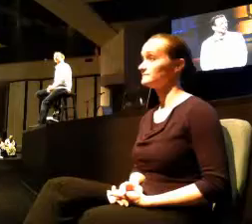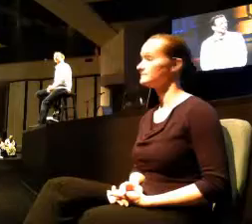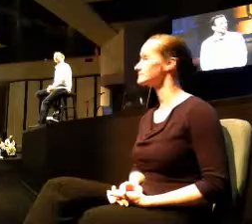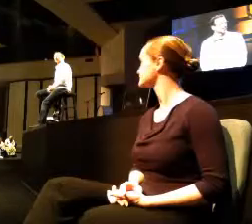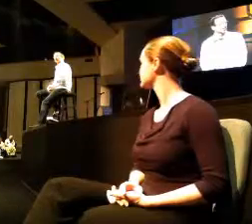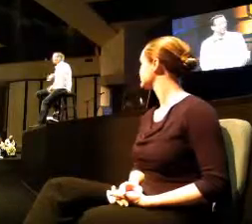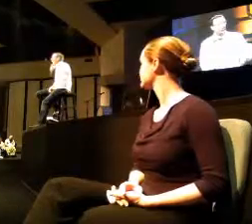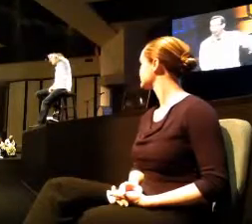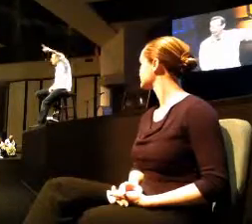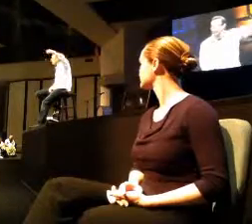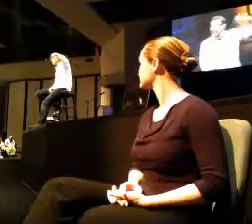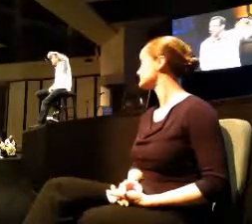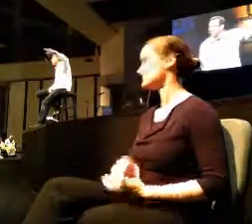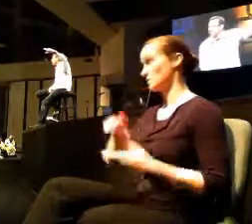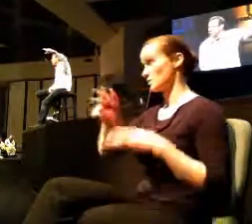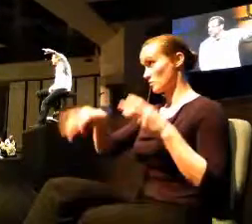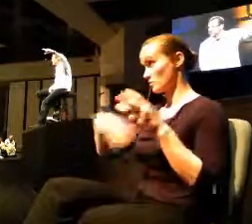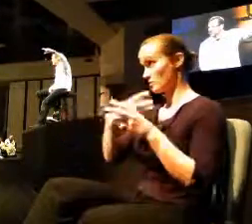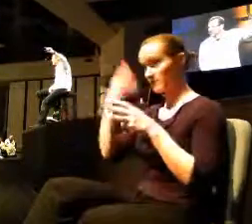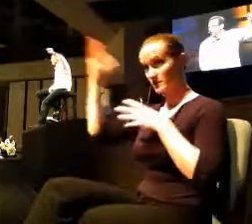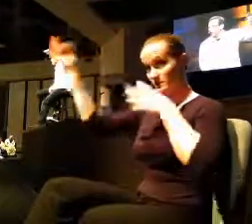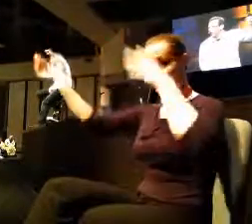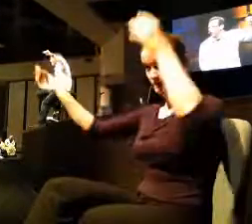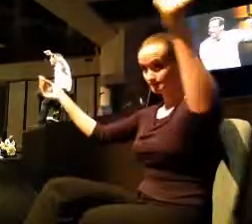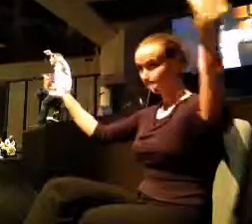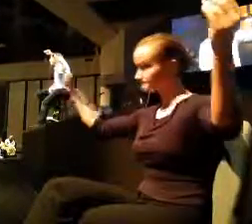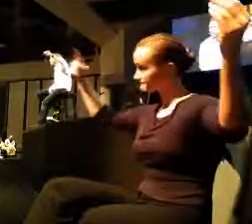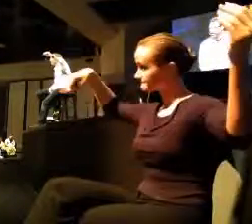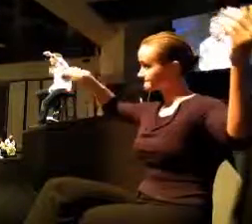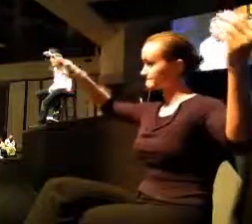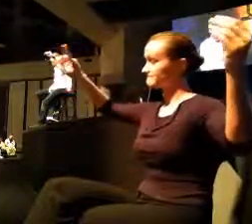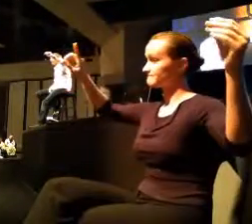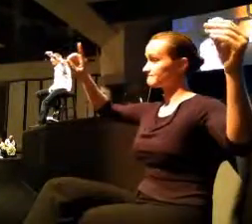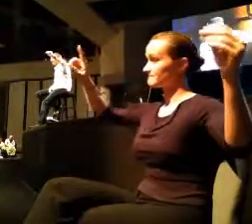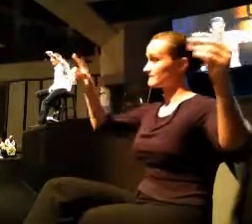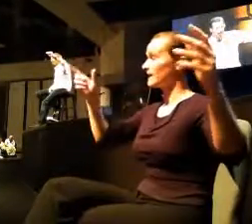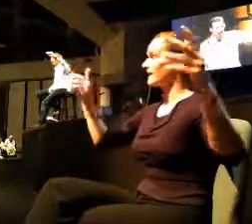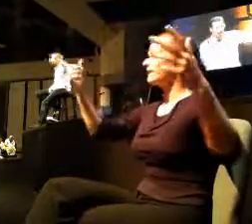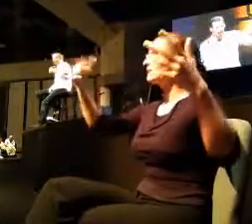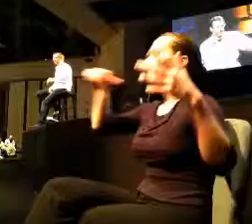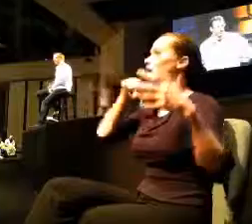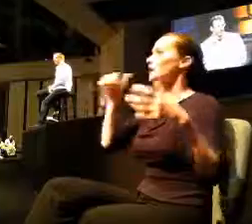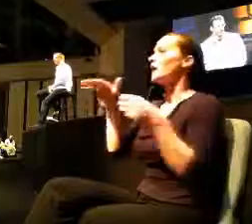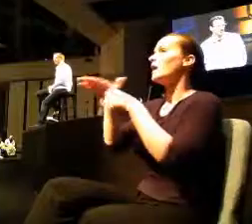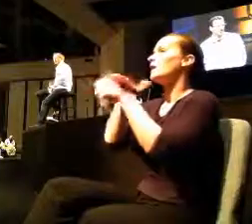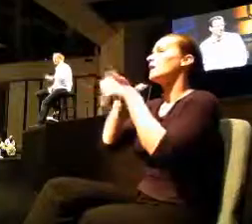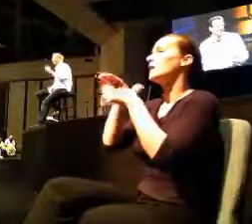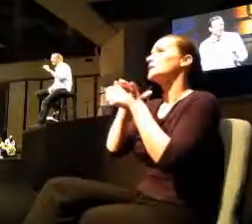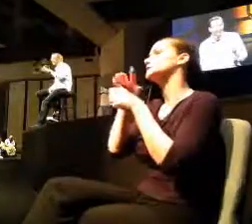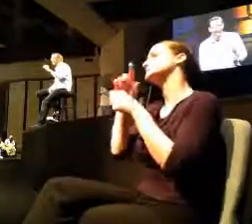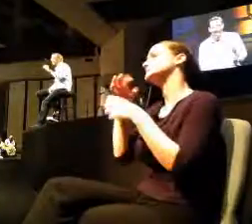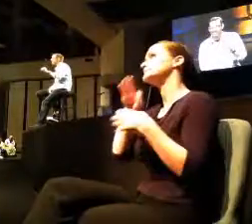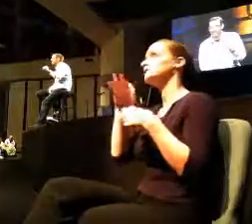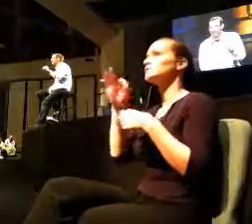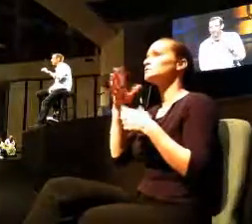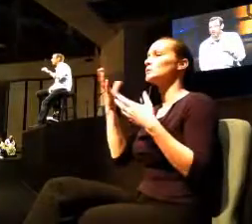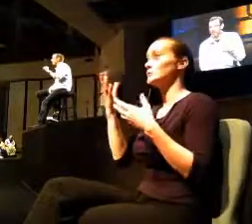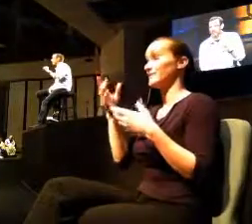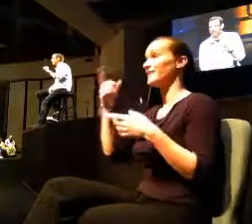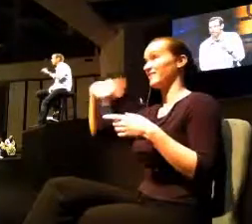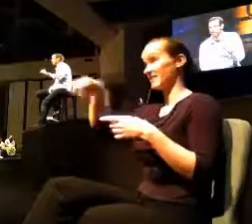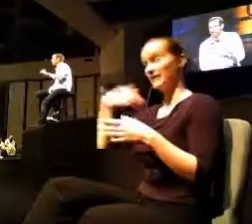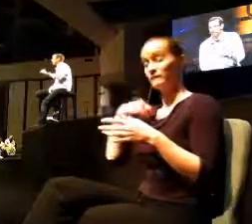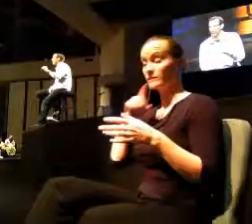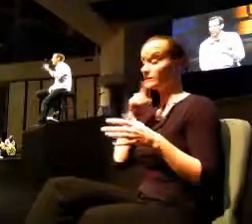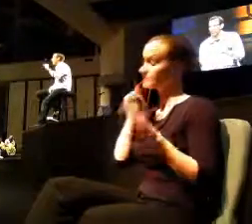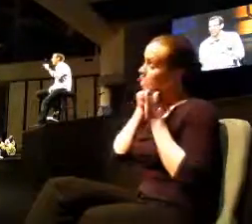is, the world around us are not asking shallow questions about spiritual things. They are asking questions